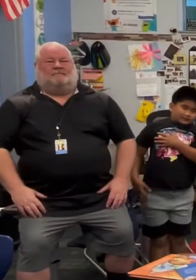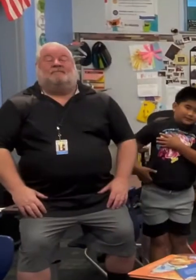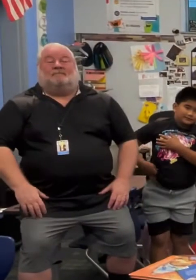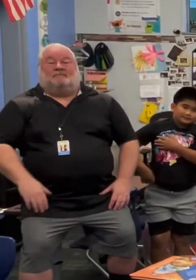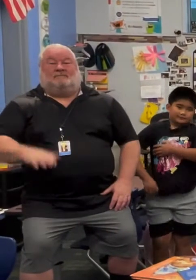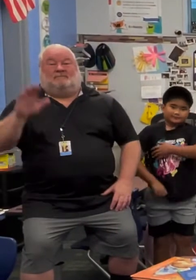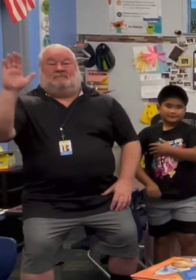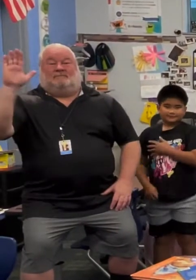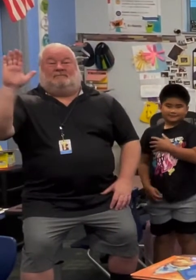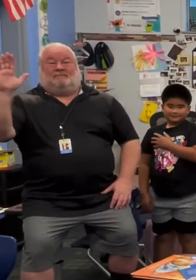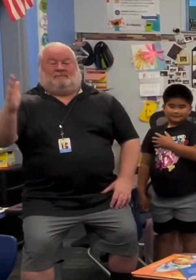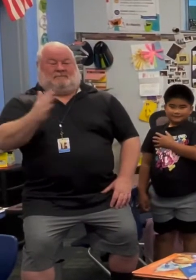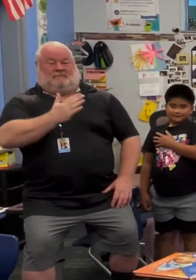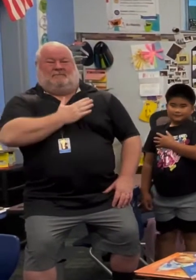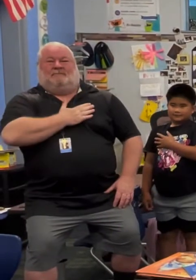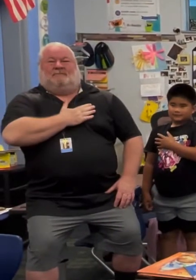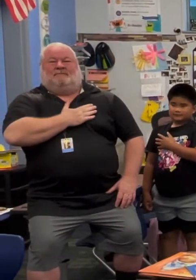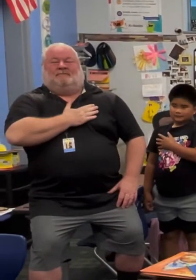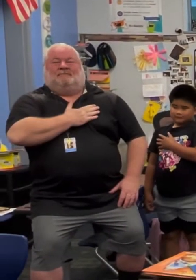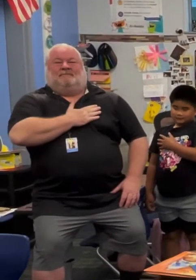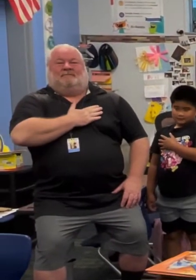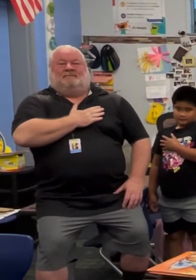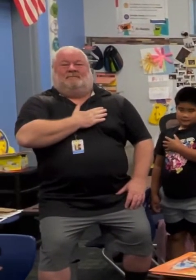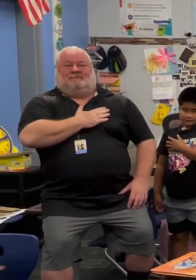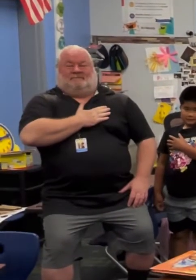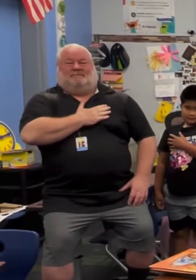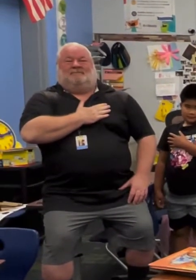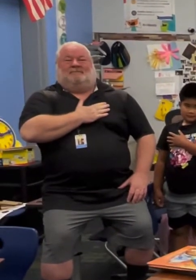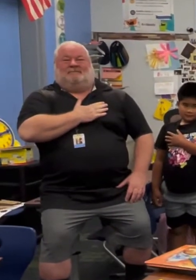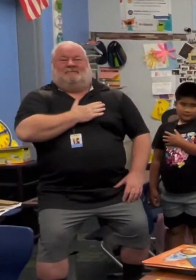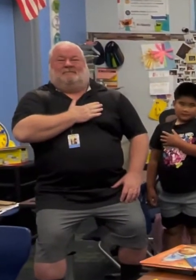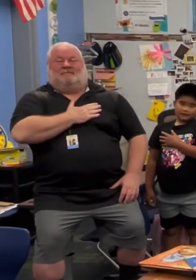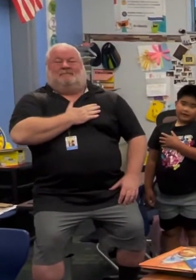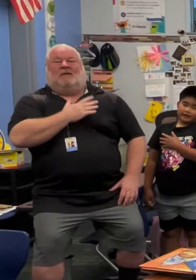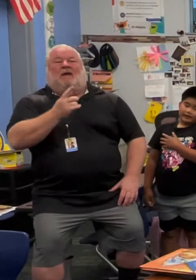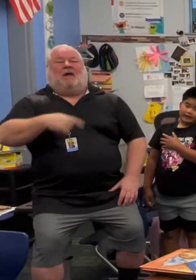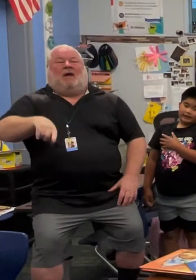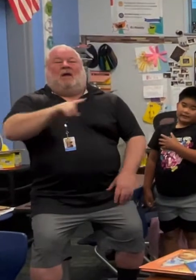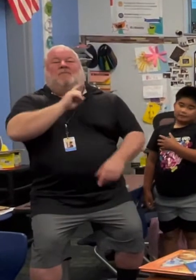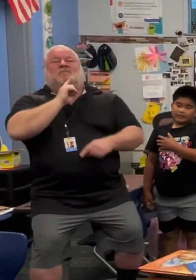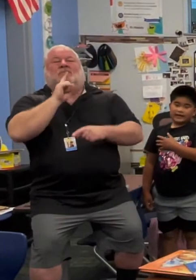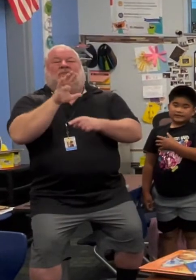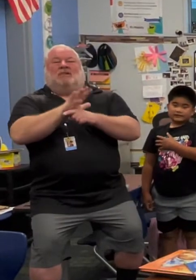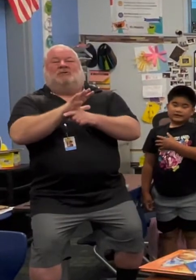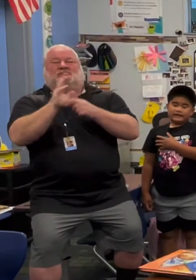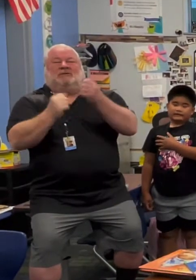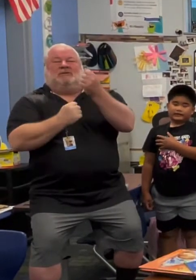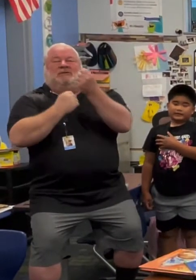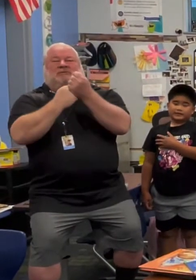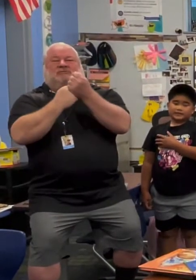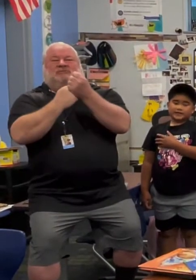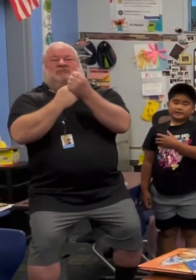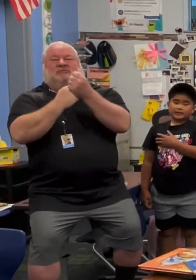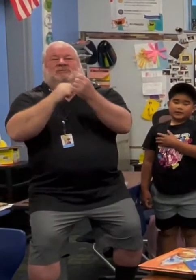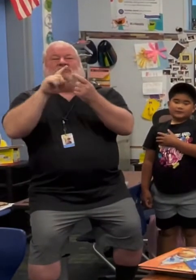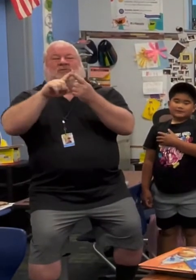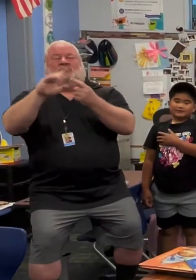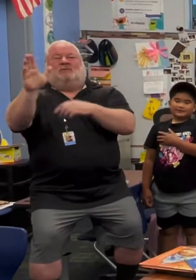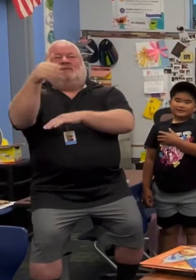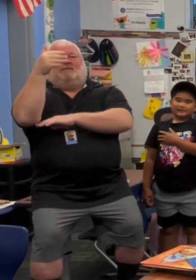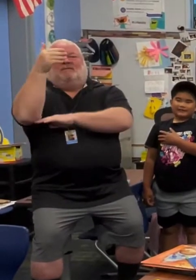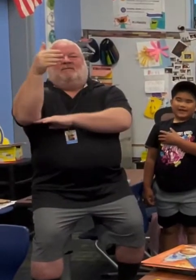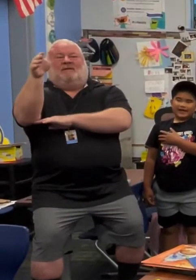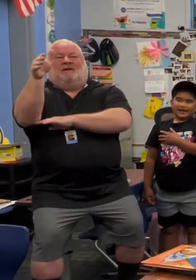Put your right hand over your heart. Ready? Begin. I pledge allegiance